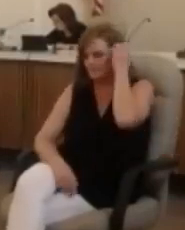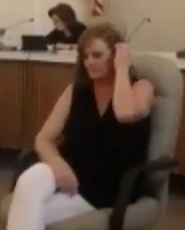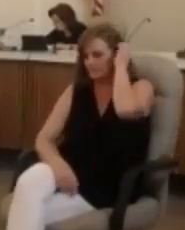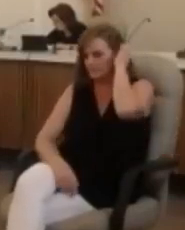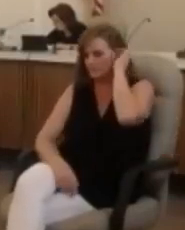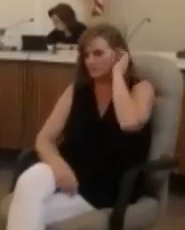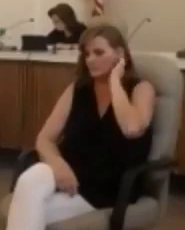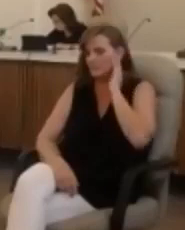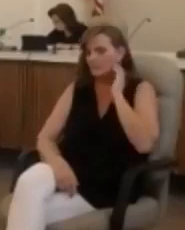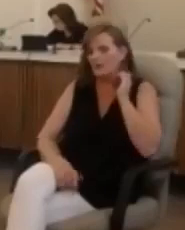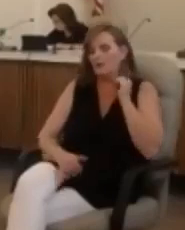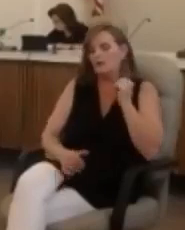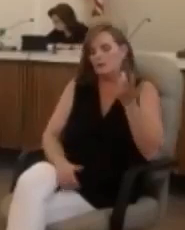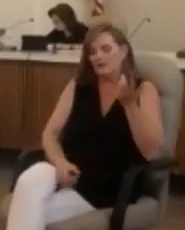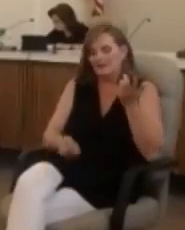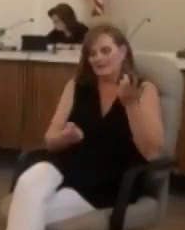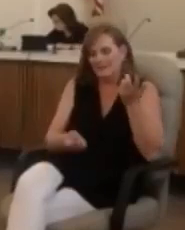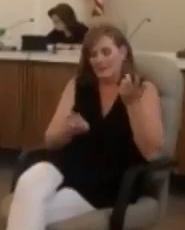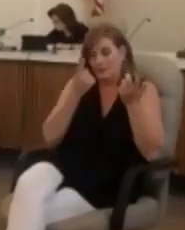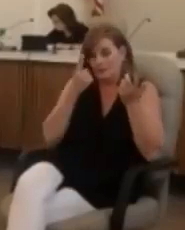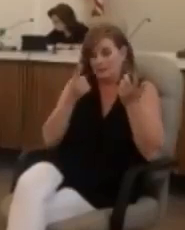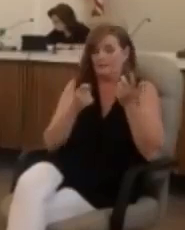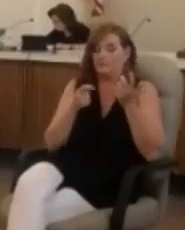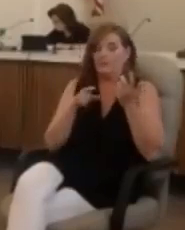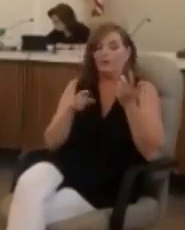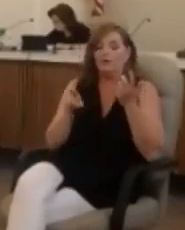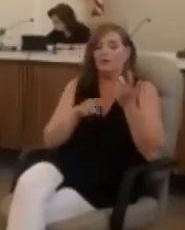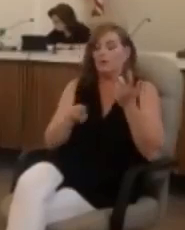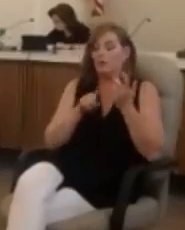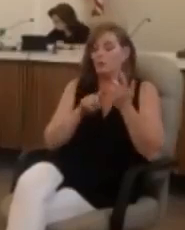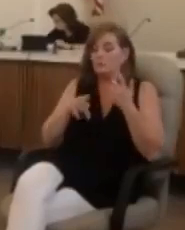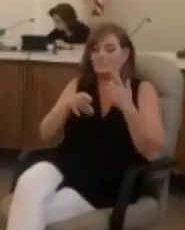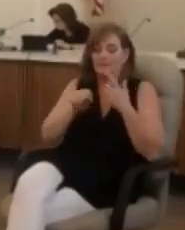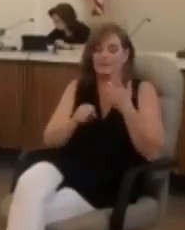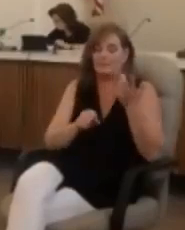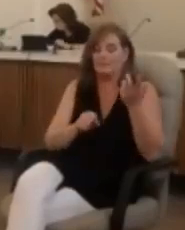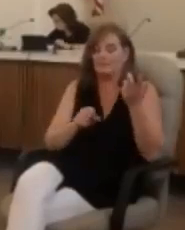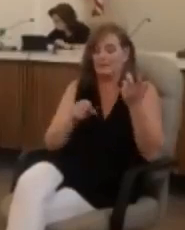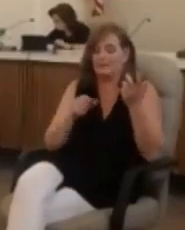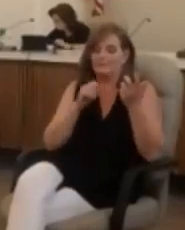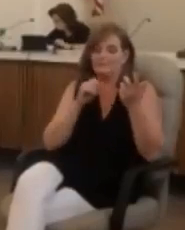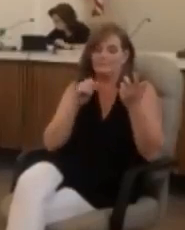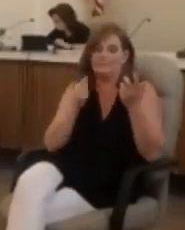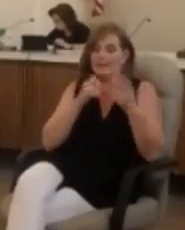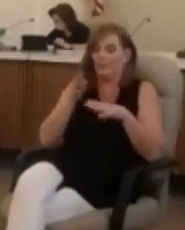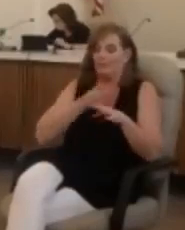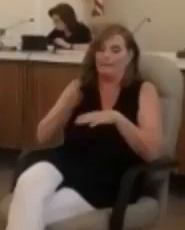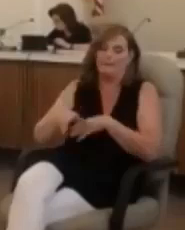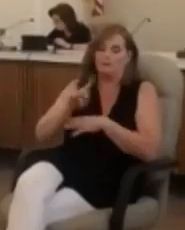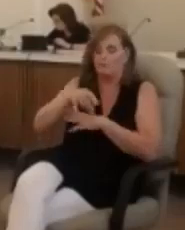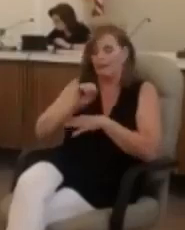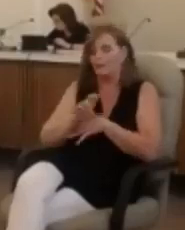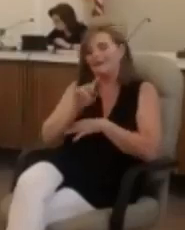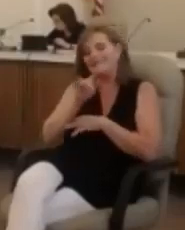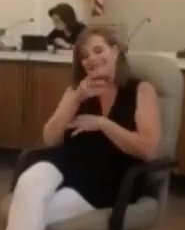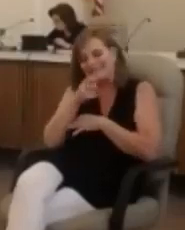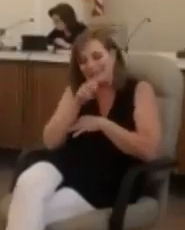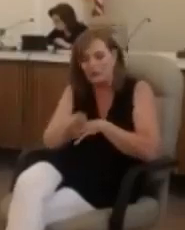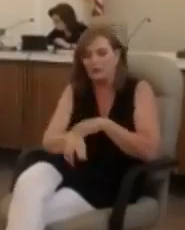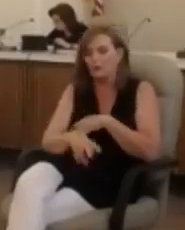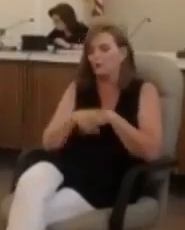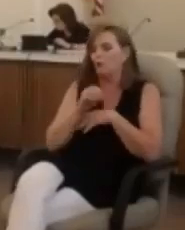The key is that those parks are not the major parks like Tinker Park or Veterans Memorial